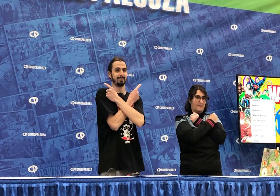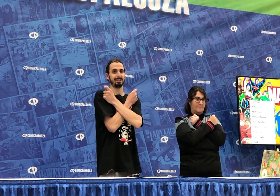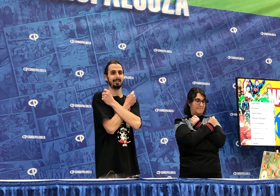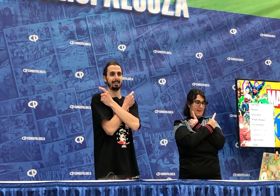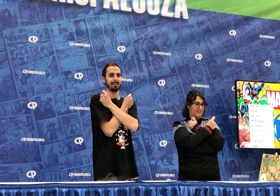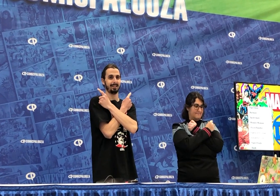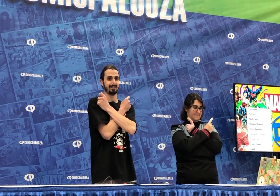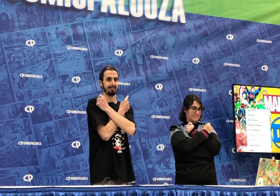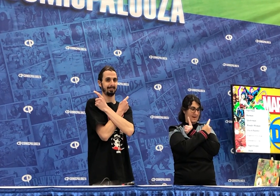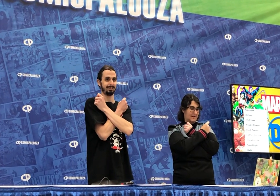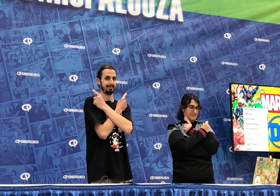Batman.